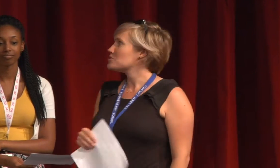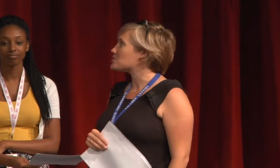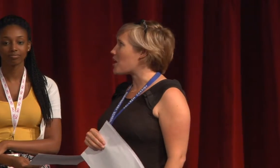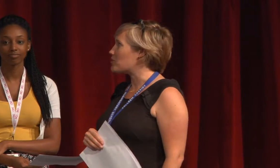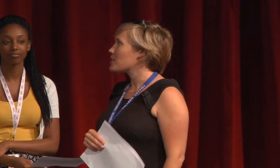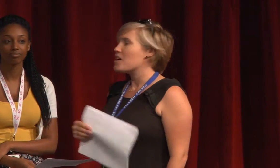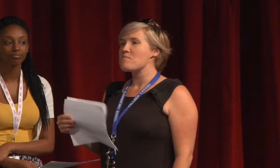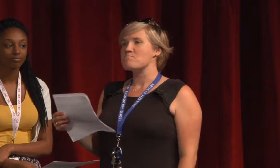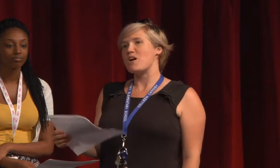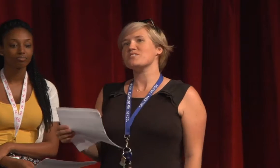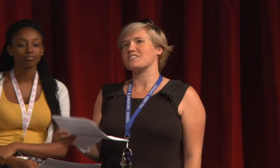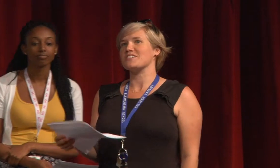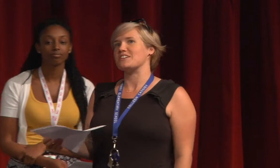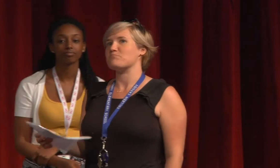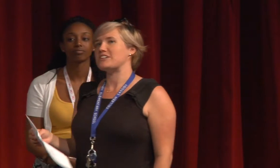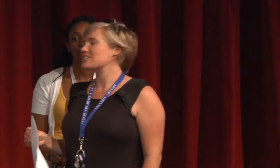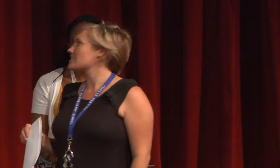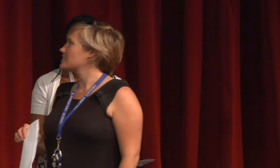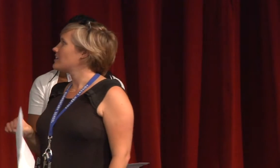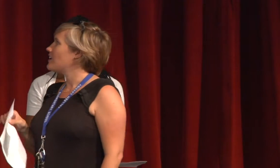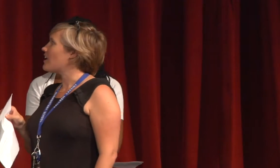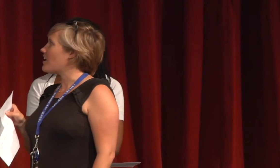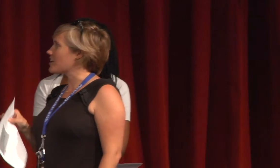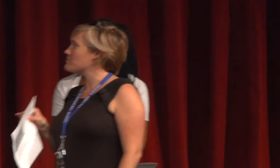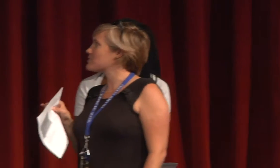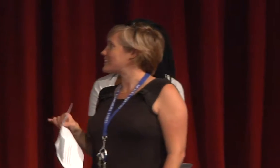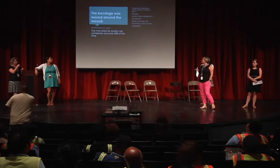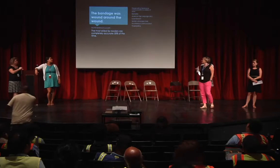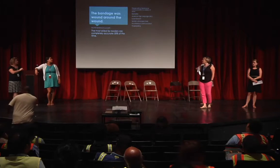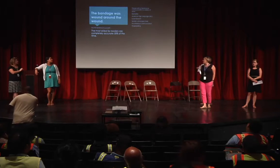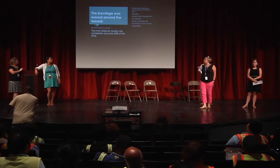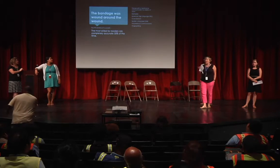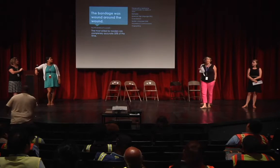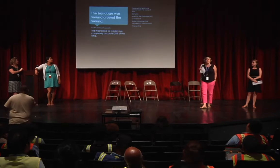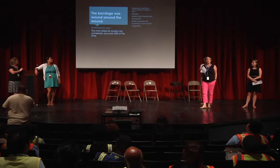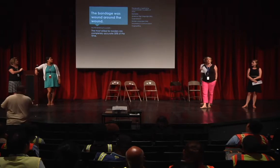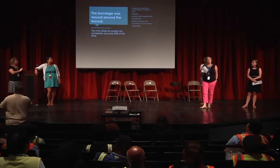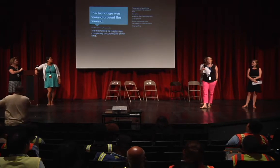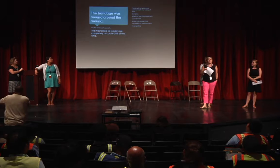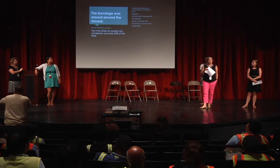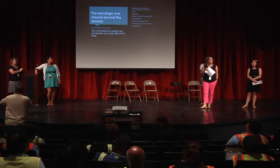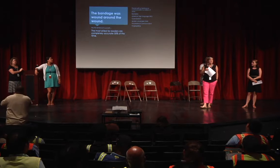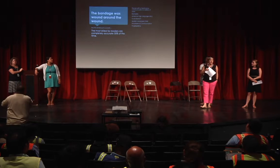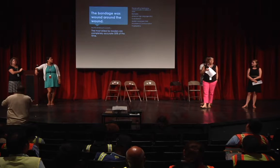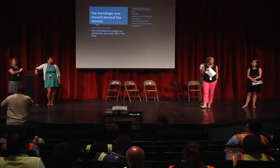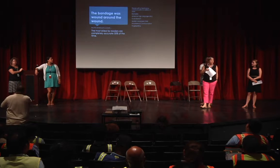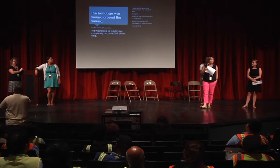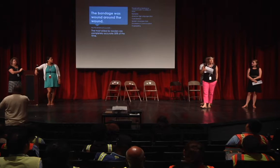Right. So most skilled lip readers are completely accurate only 30% of the time.